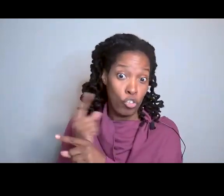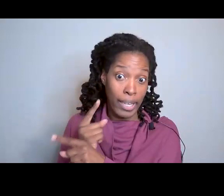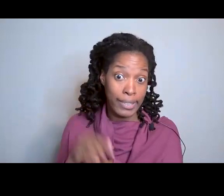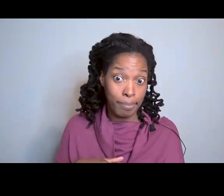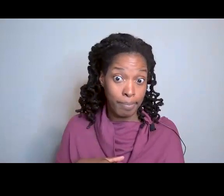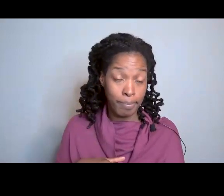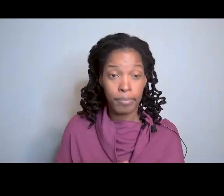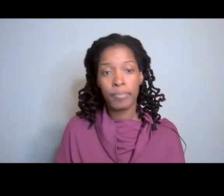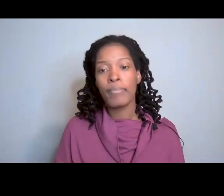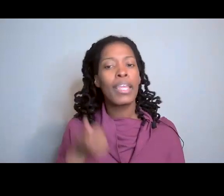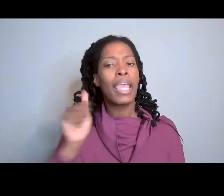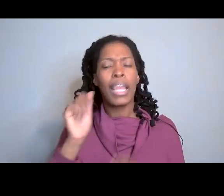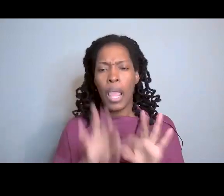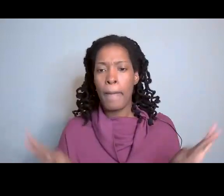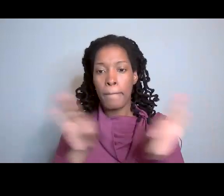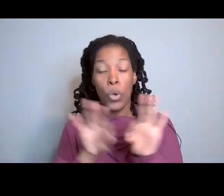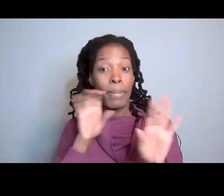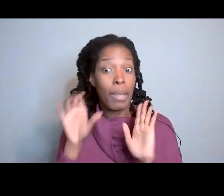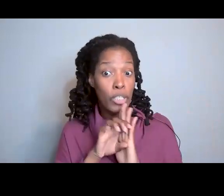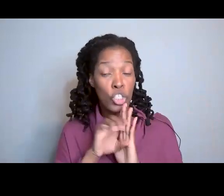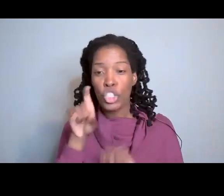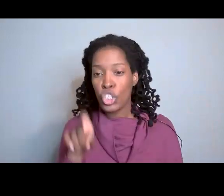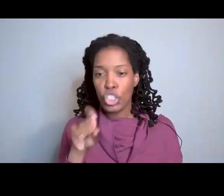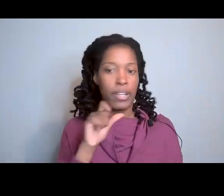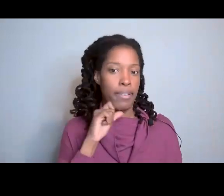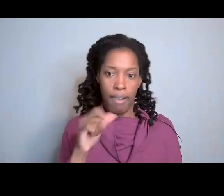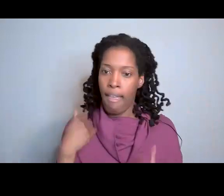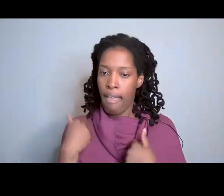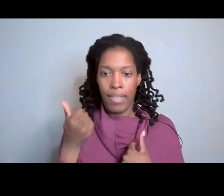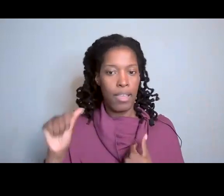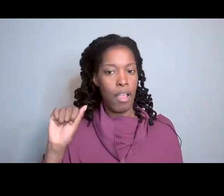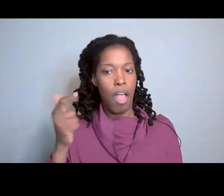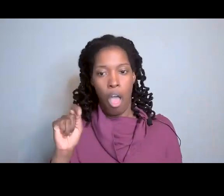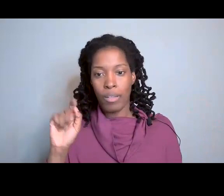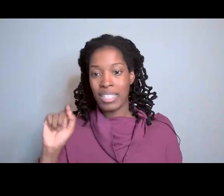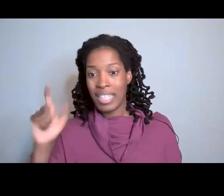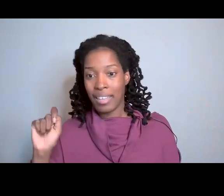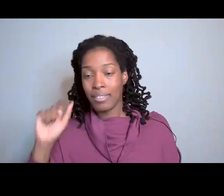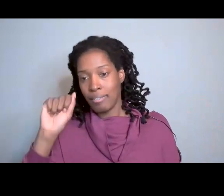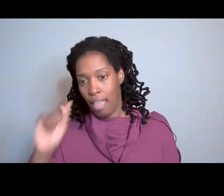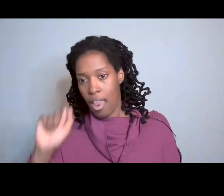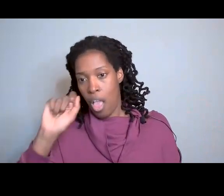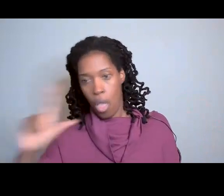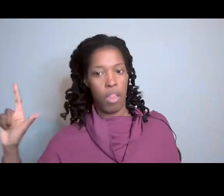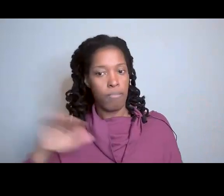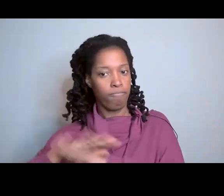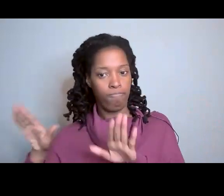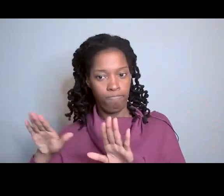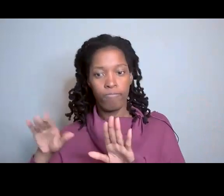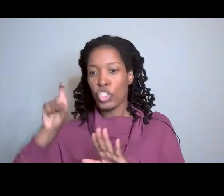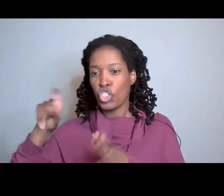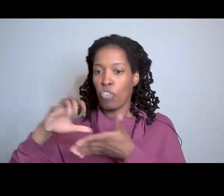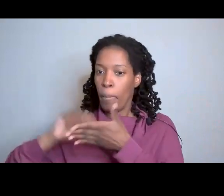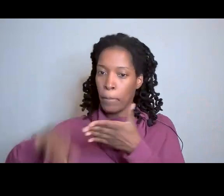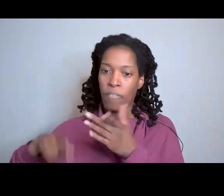images should not have any alternative text at all and should be removed from the tag